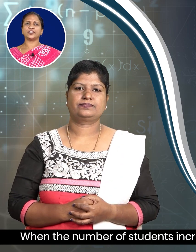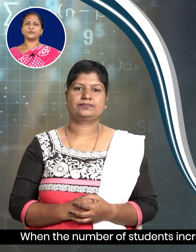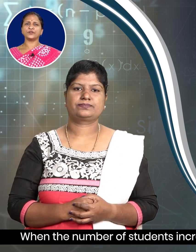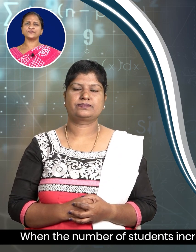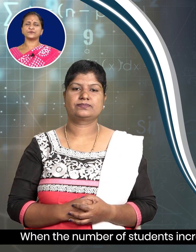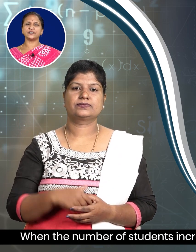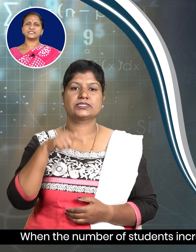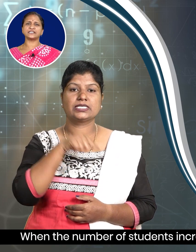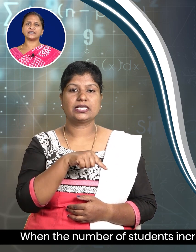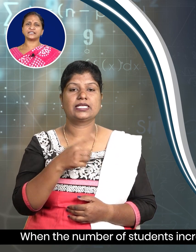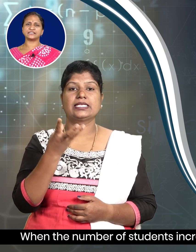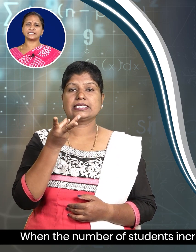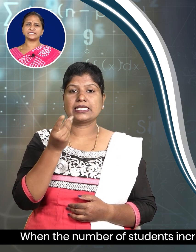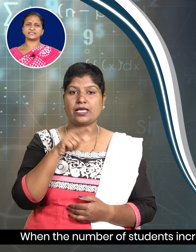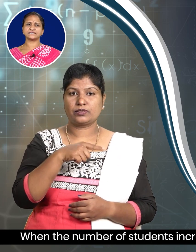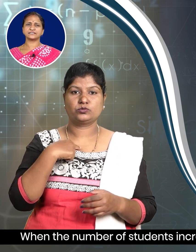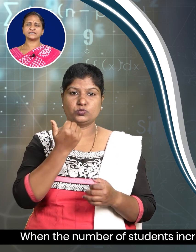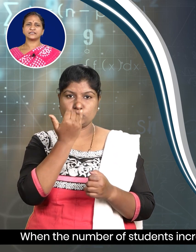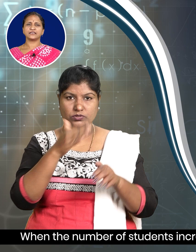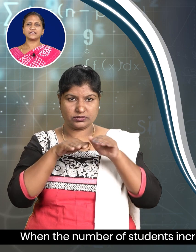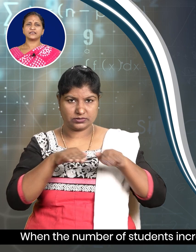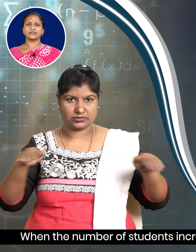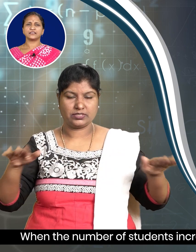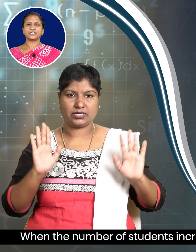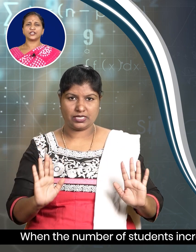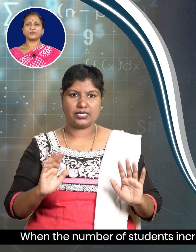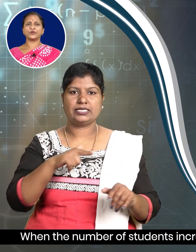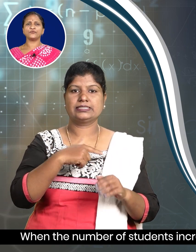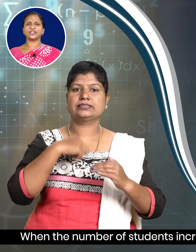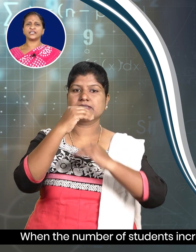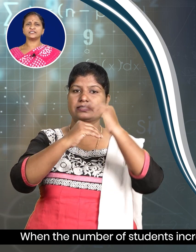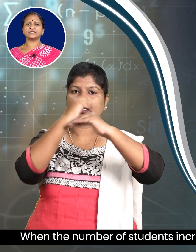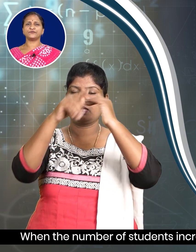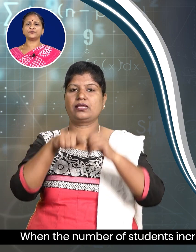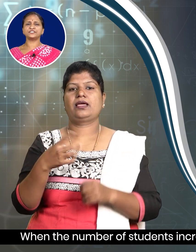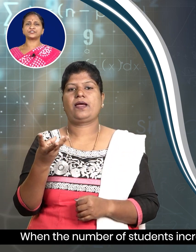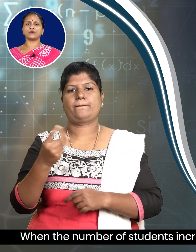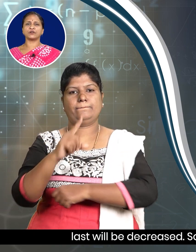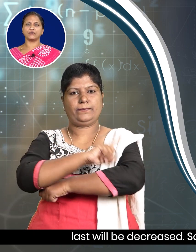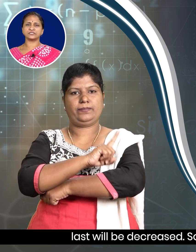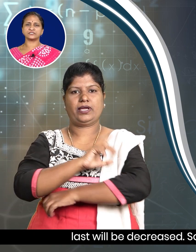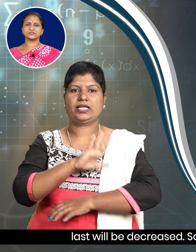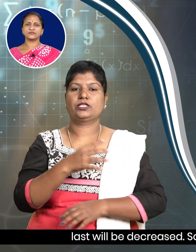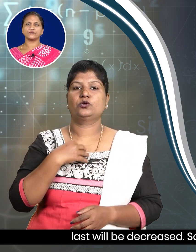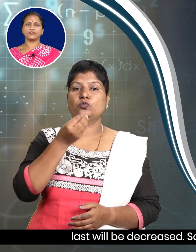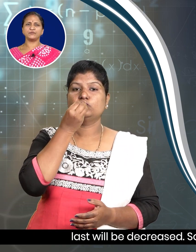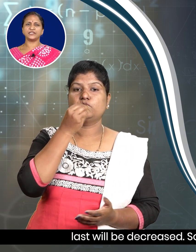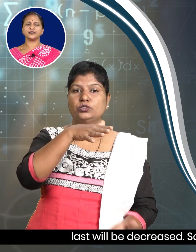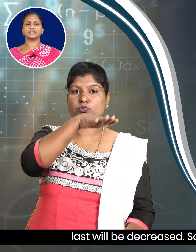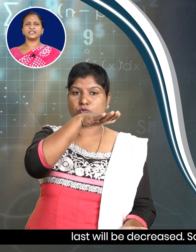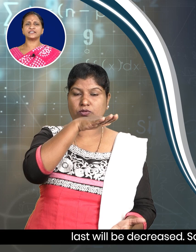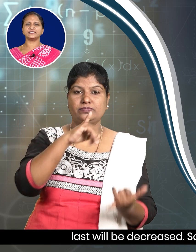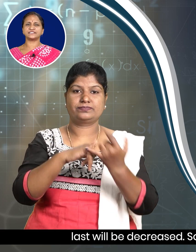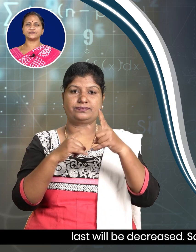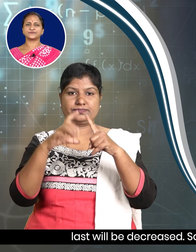When the number of students are increases, the number of days the food stock lost will